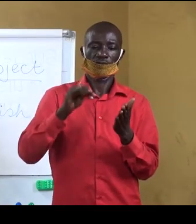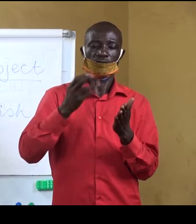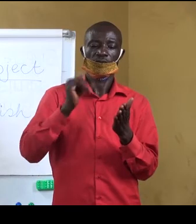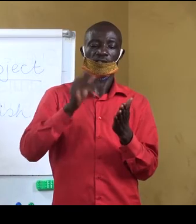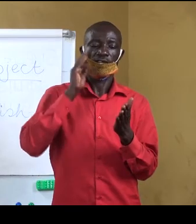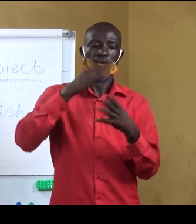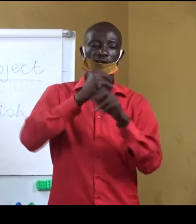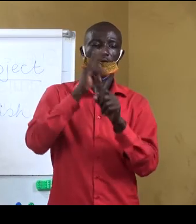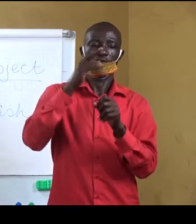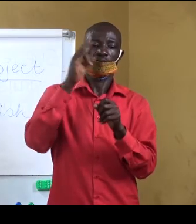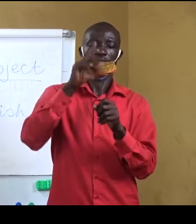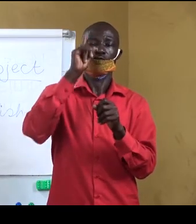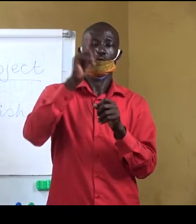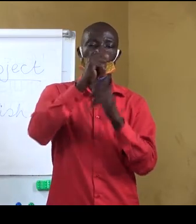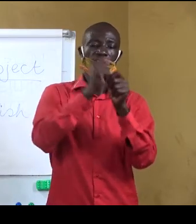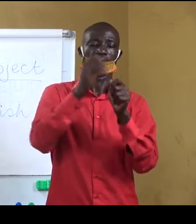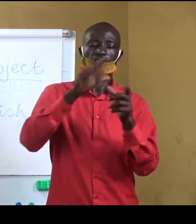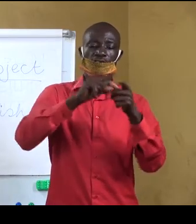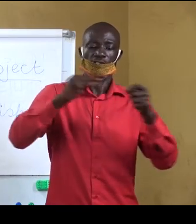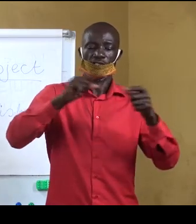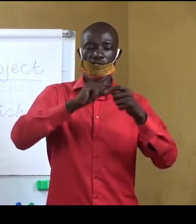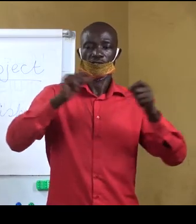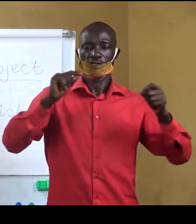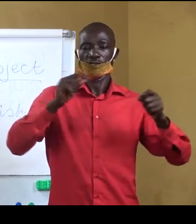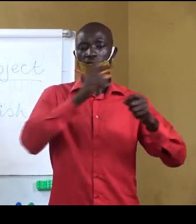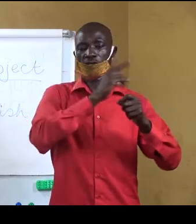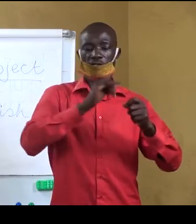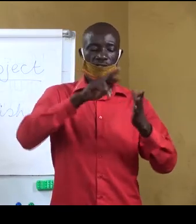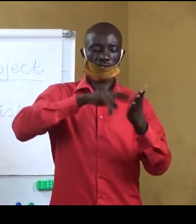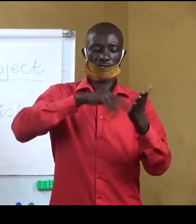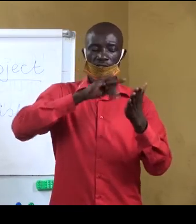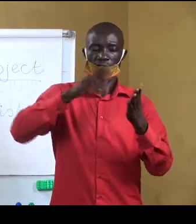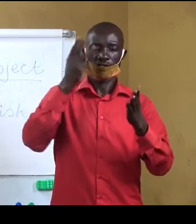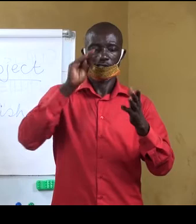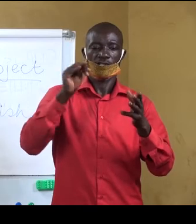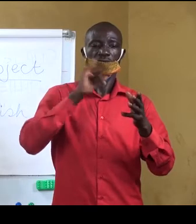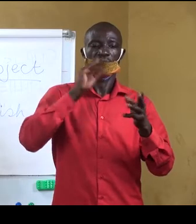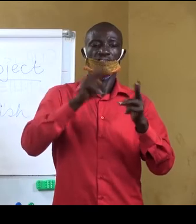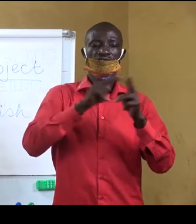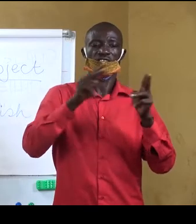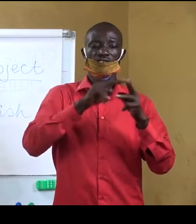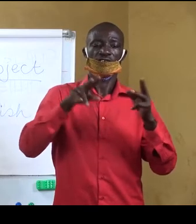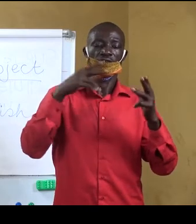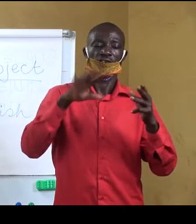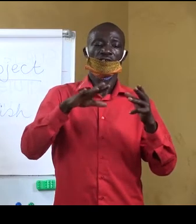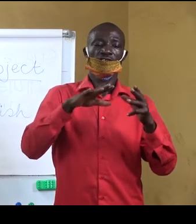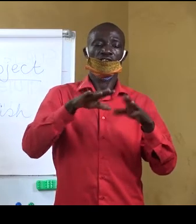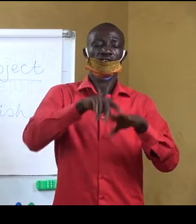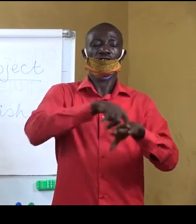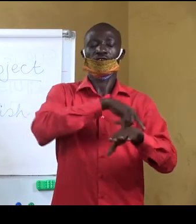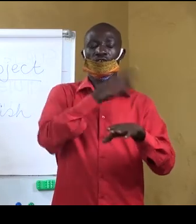made up of one type of sentence. And reading them is normally very boring.